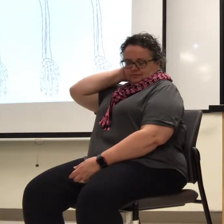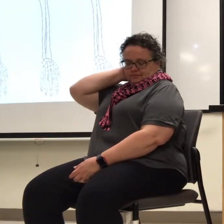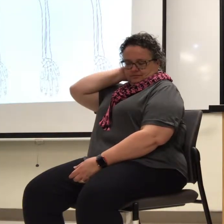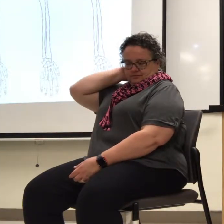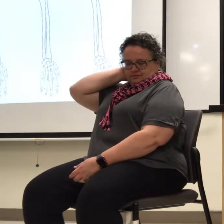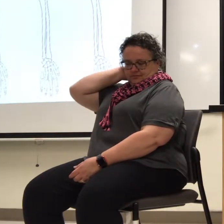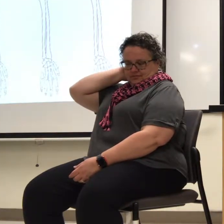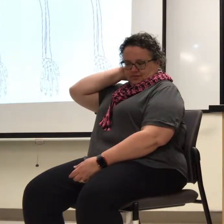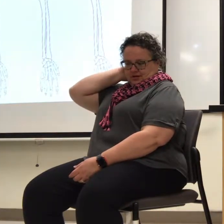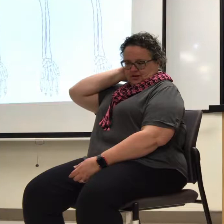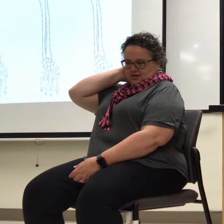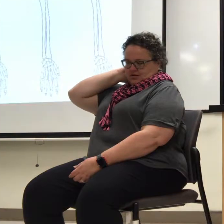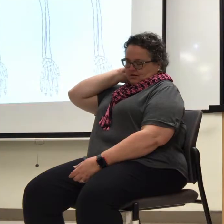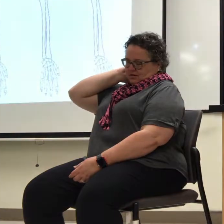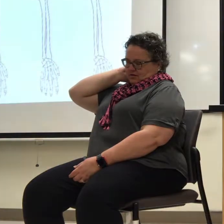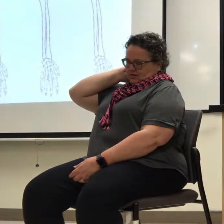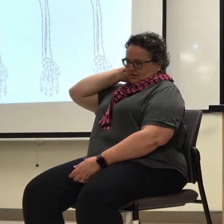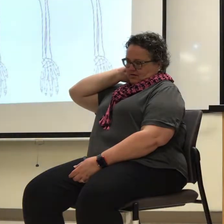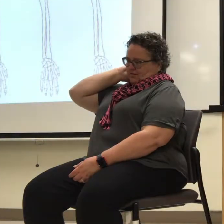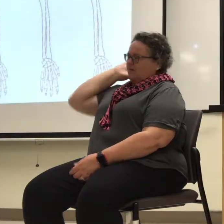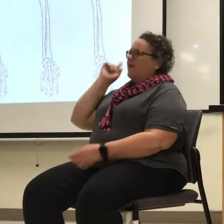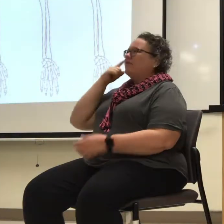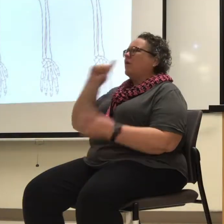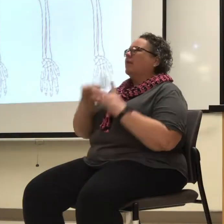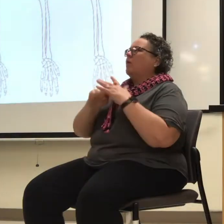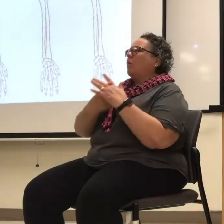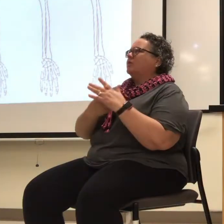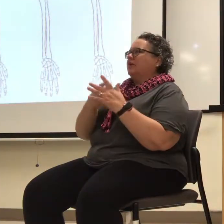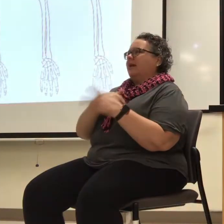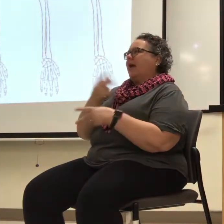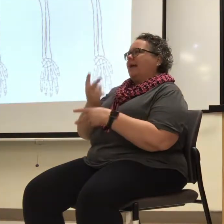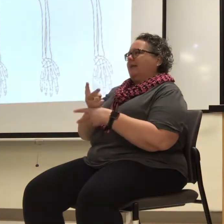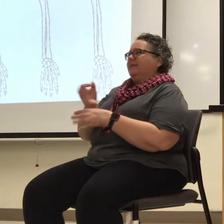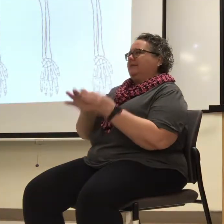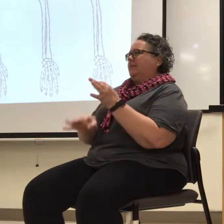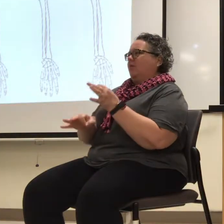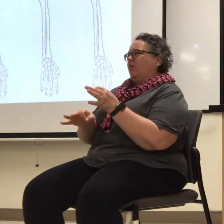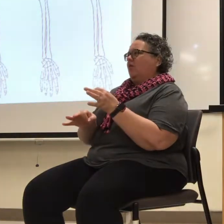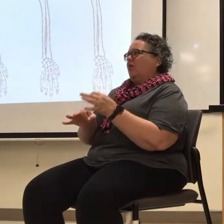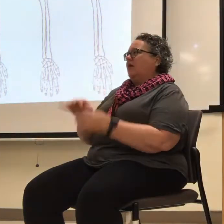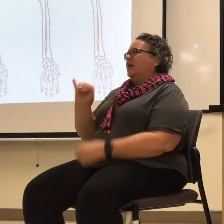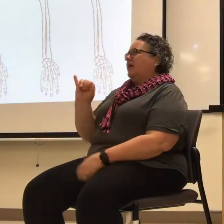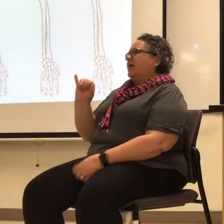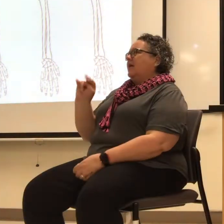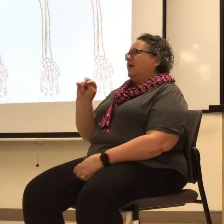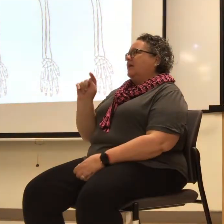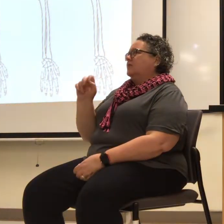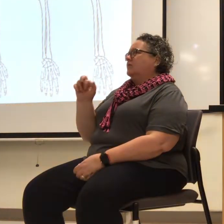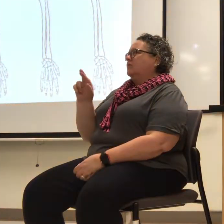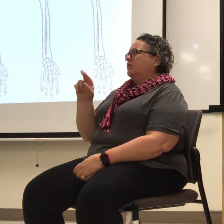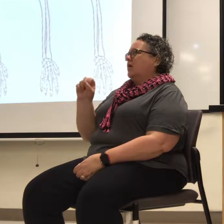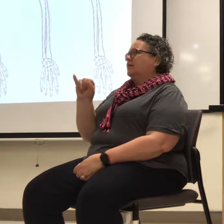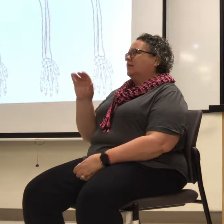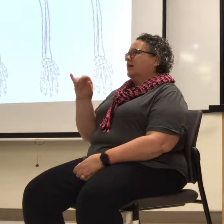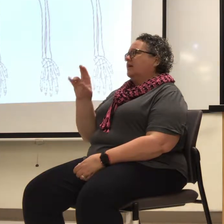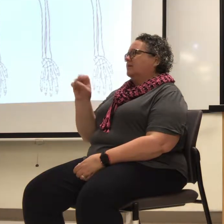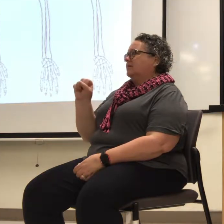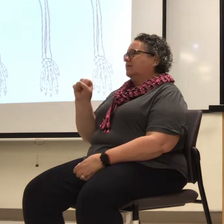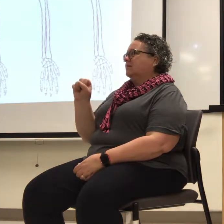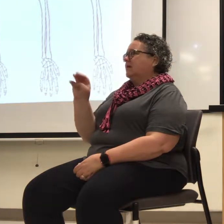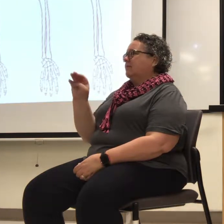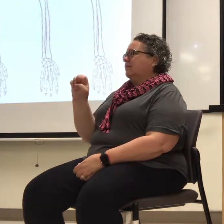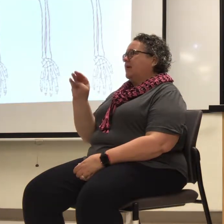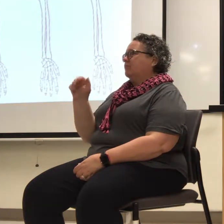For the origin, I just kind of keep it simple. I say interosseous membrane for all of these muscles that move the